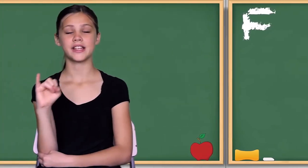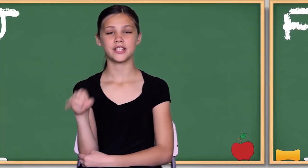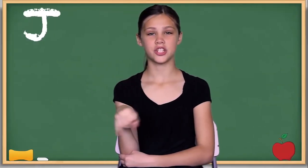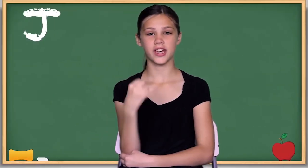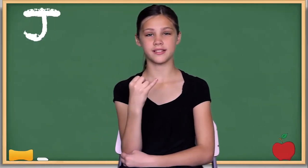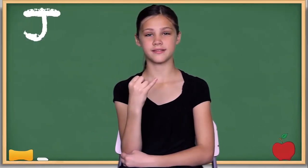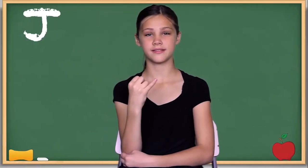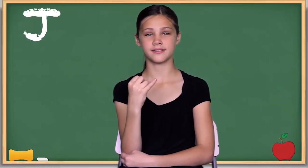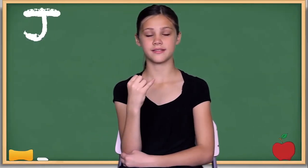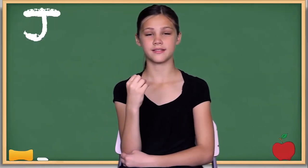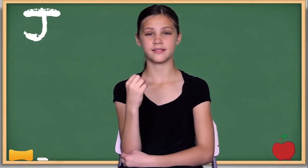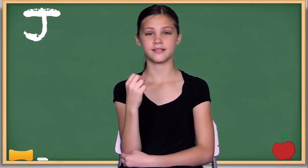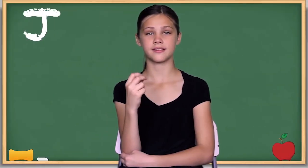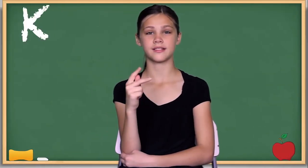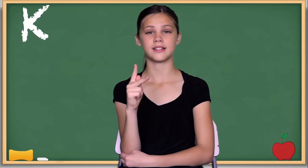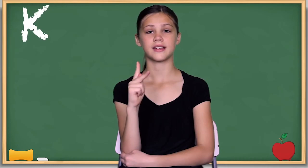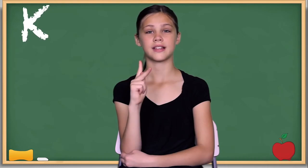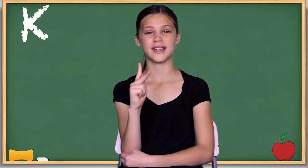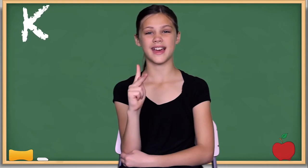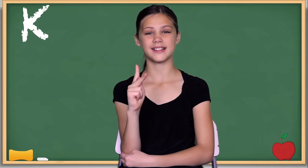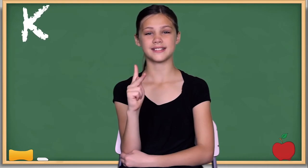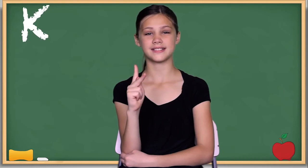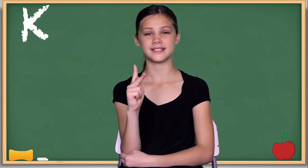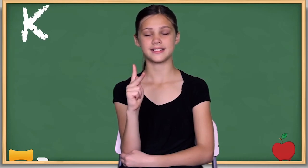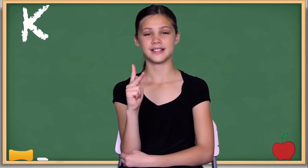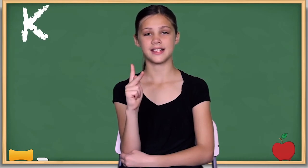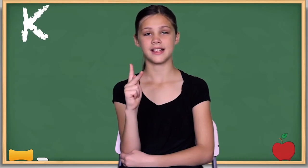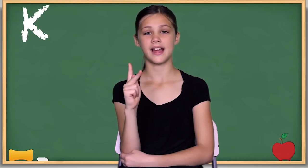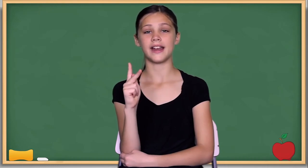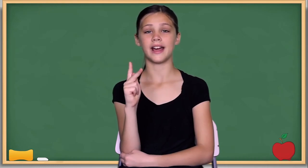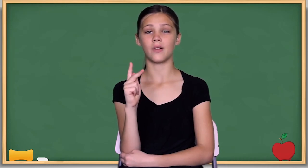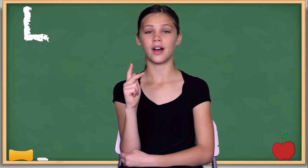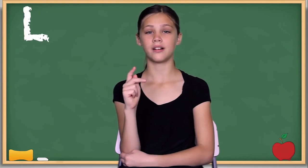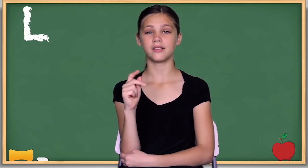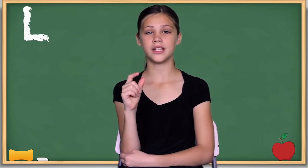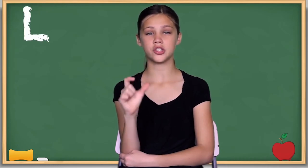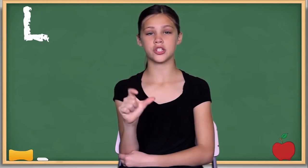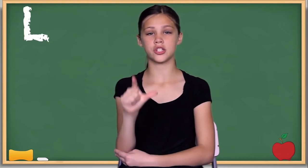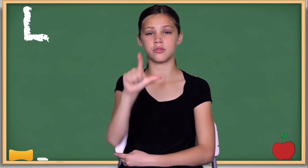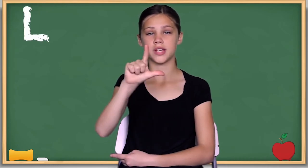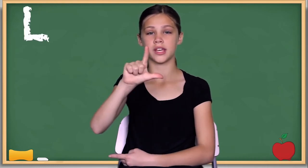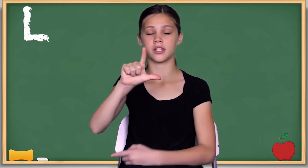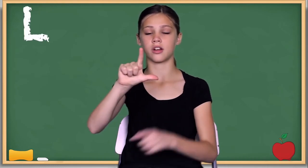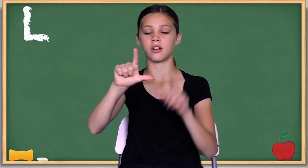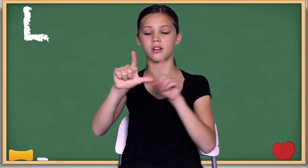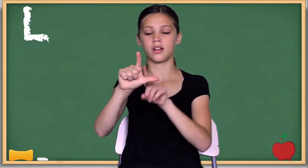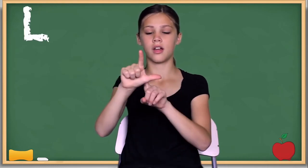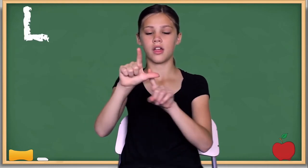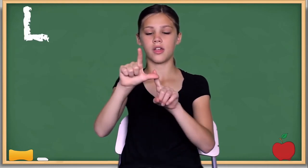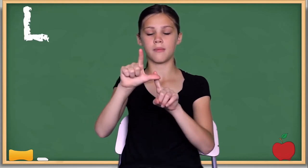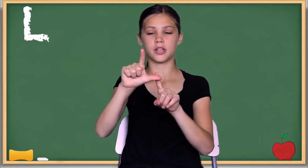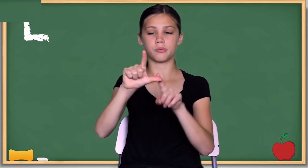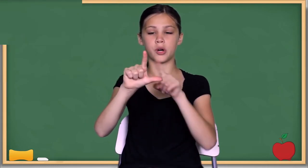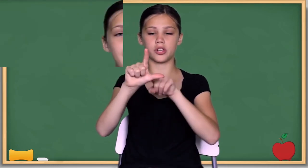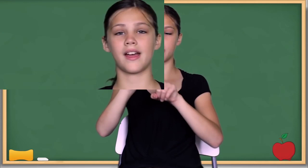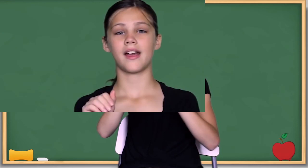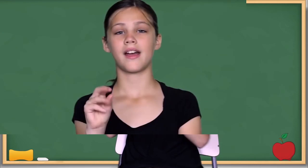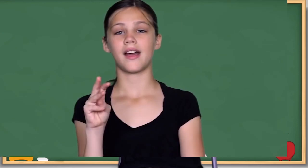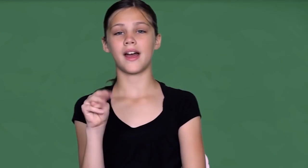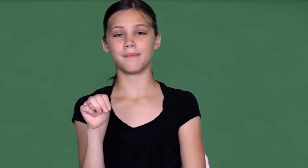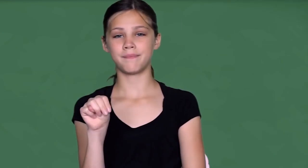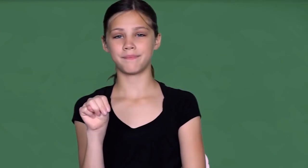people, as it will break the communication barrier and allow them to communicate with those who are not familiar with sign